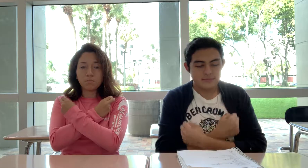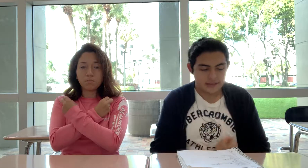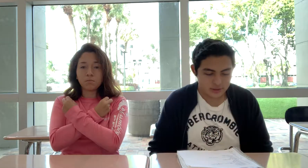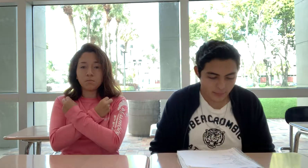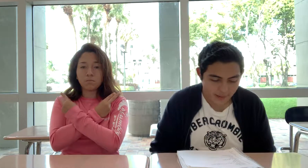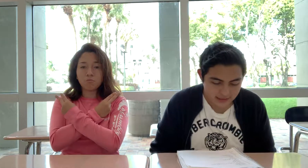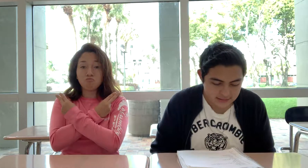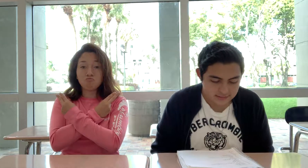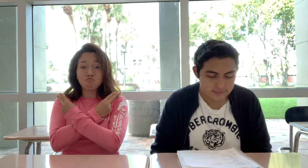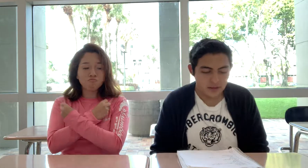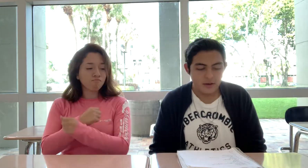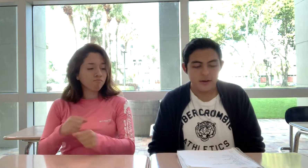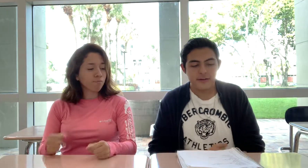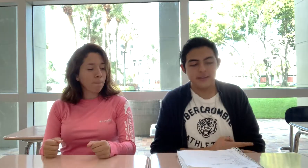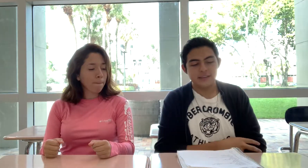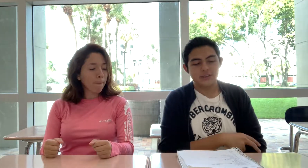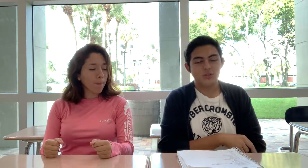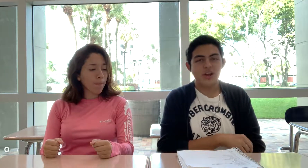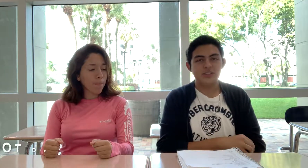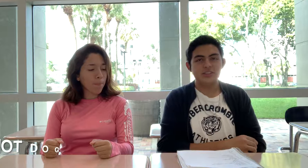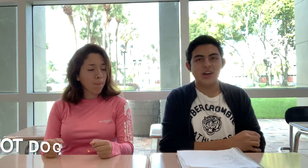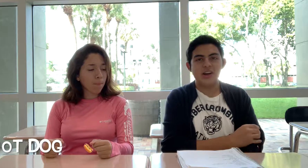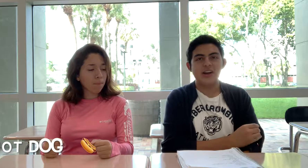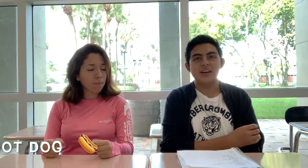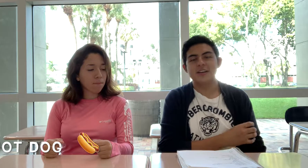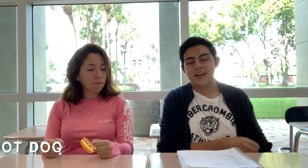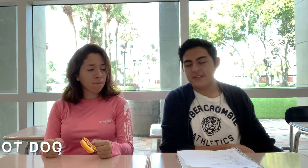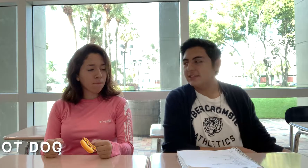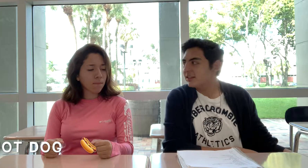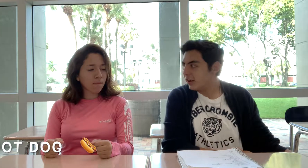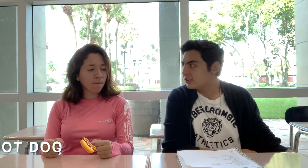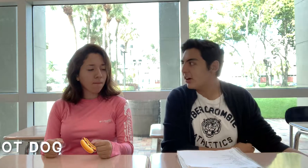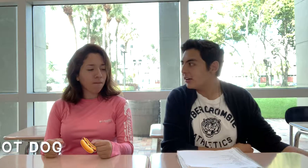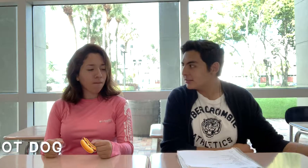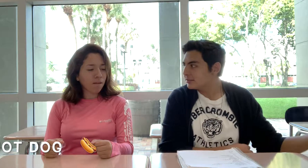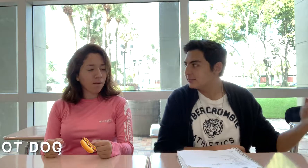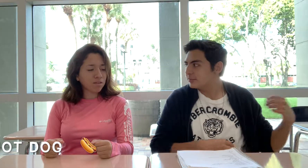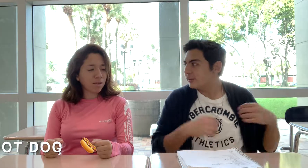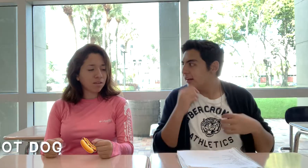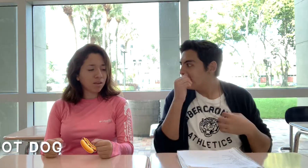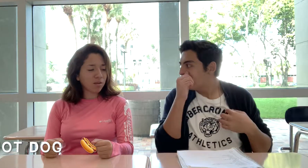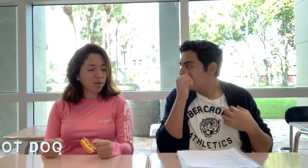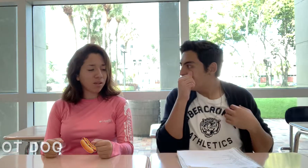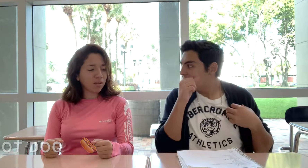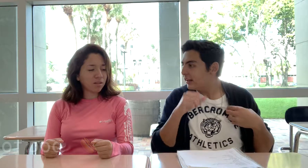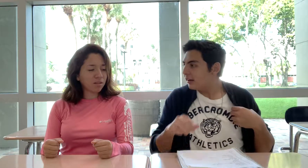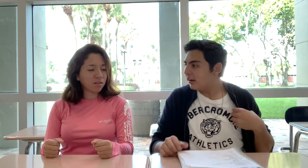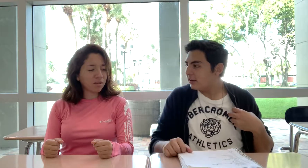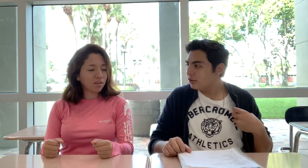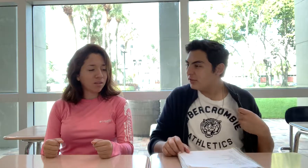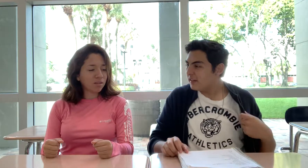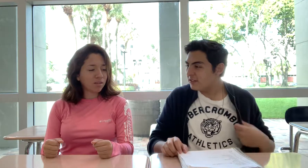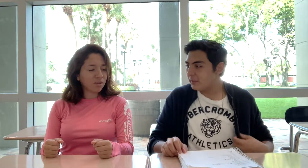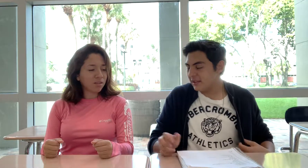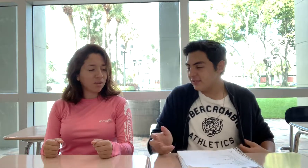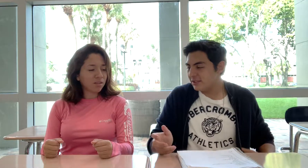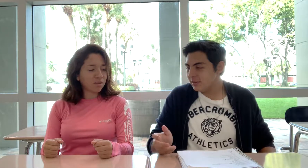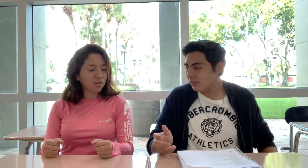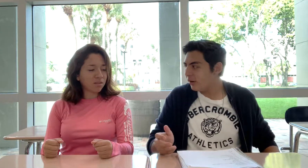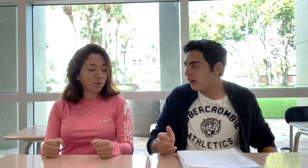That's my big bat. Alright. Let's do hot dog. I've seen hot dogs. How's that called me? I mean I've seen people wear